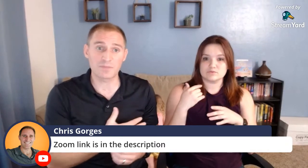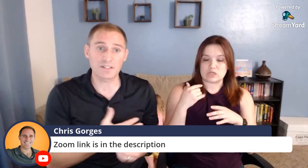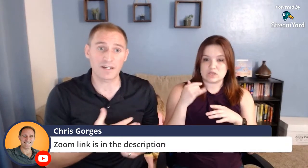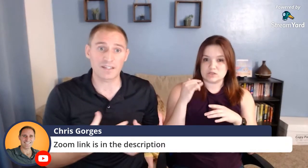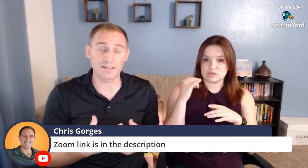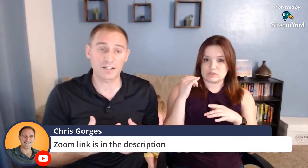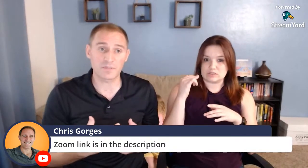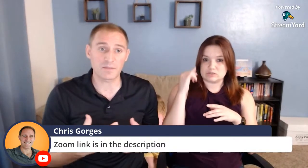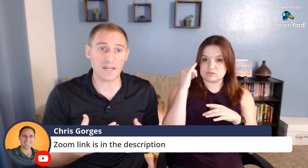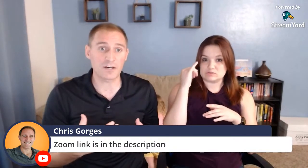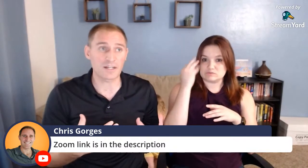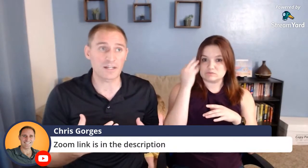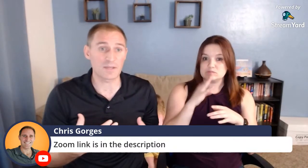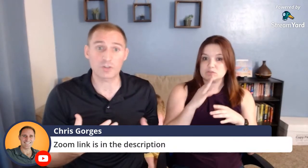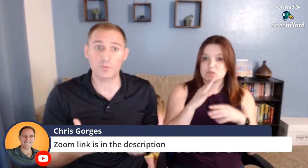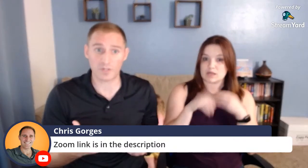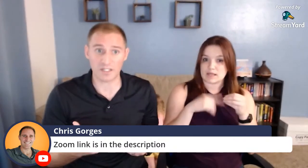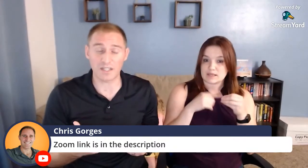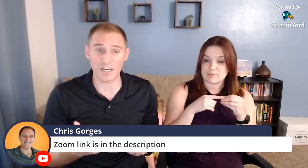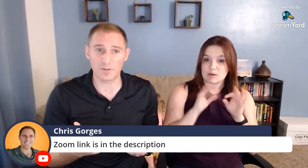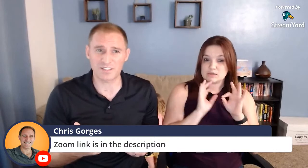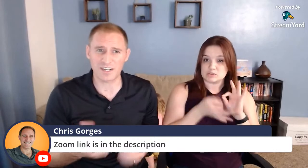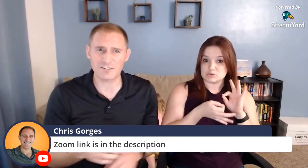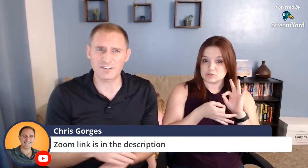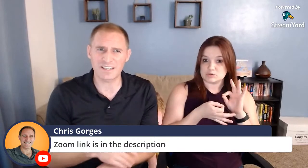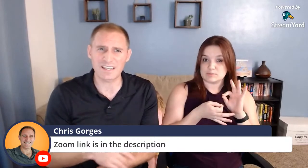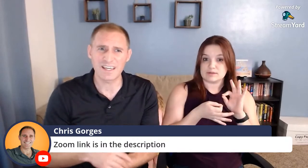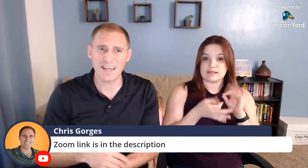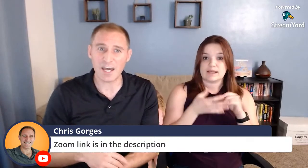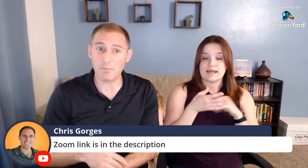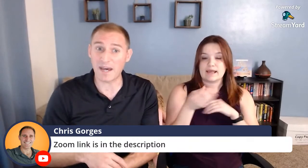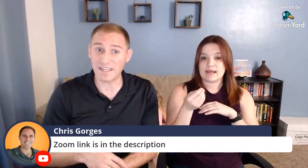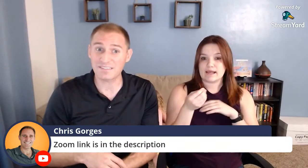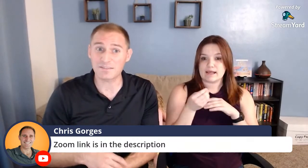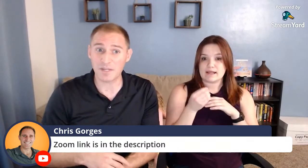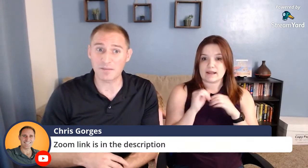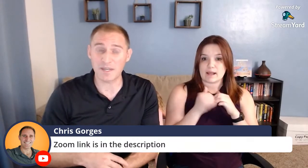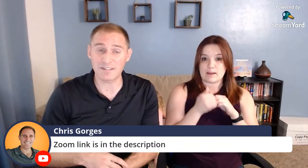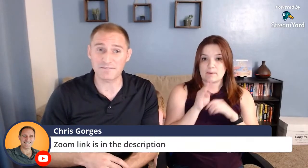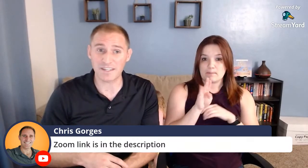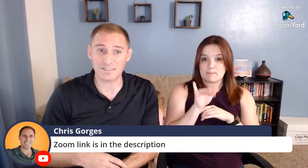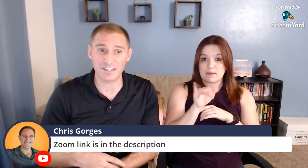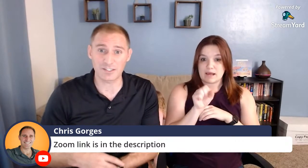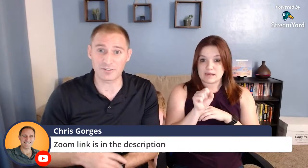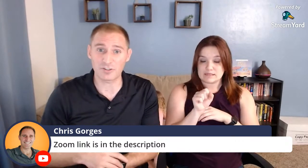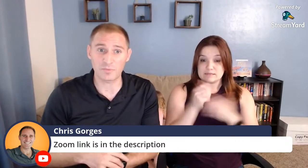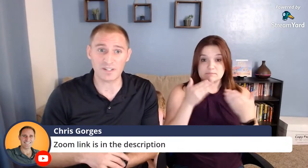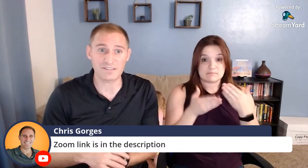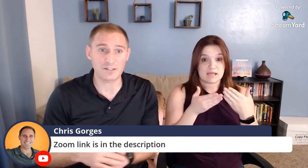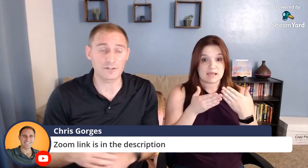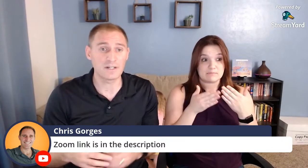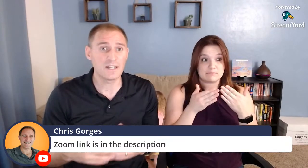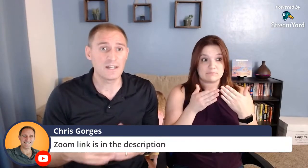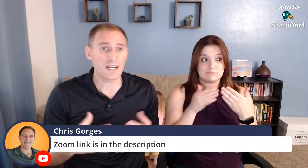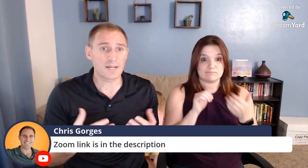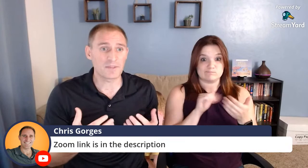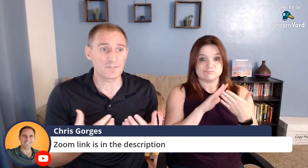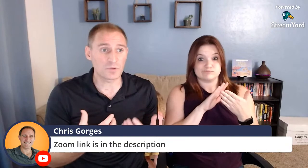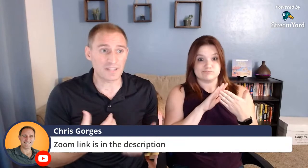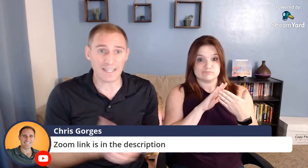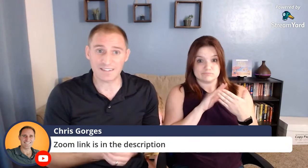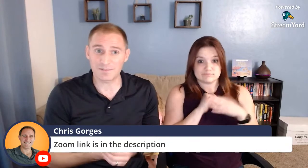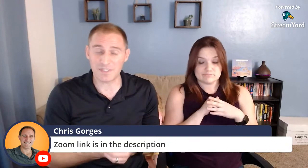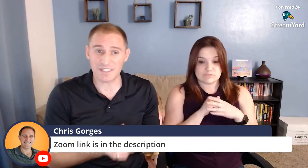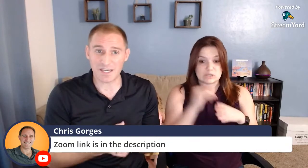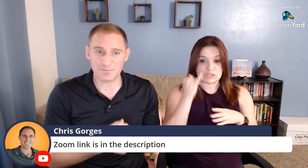Johnny's going to be talking a little bit about interpreting, particularly how bias might affect your interpreting. So if